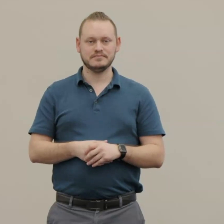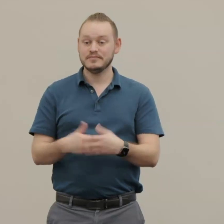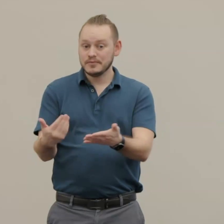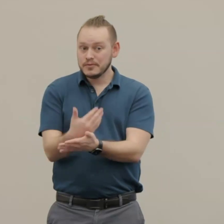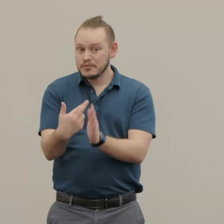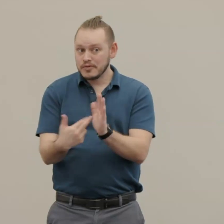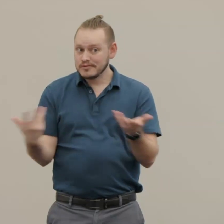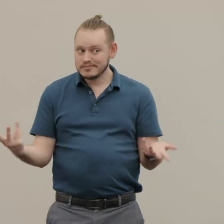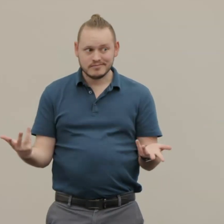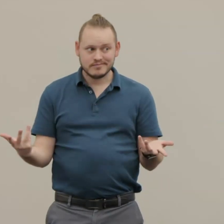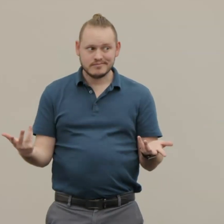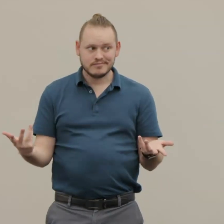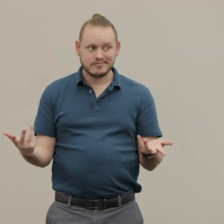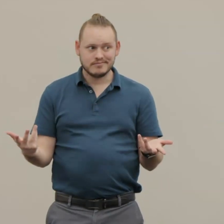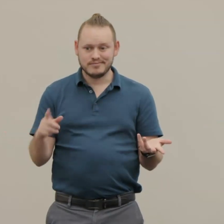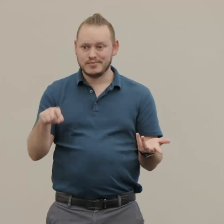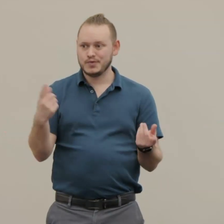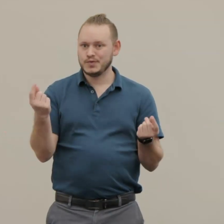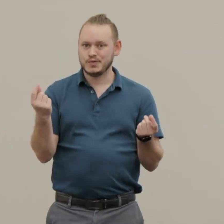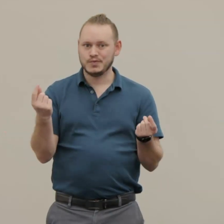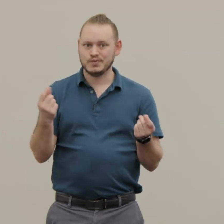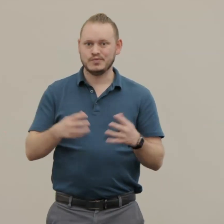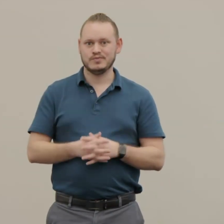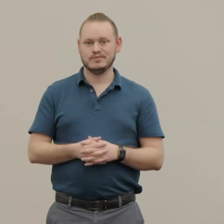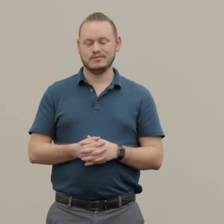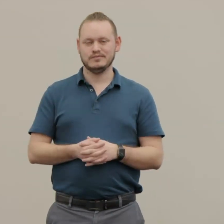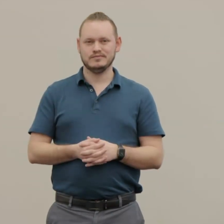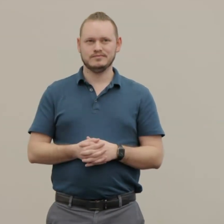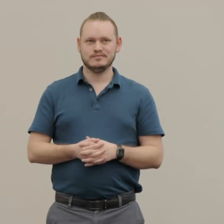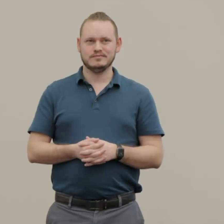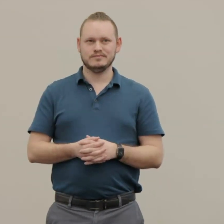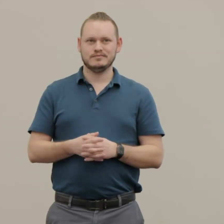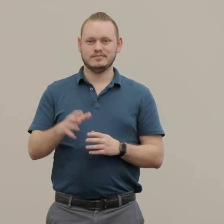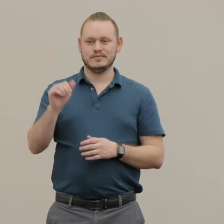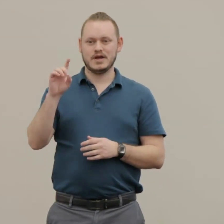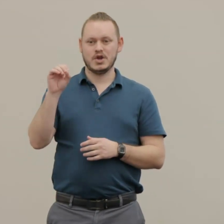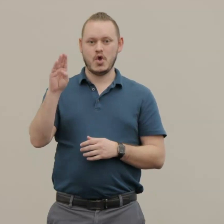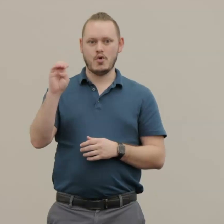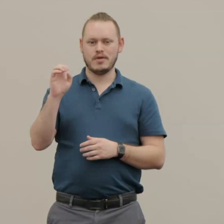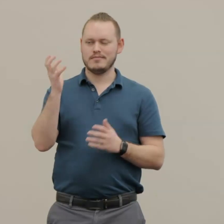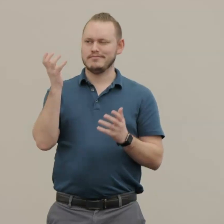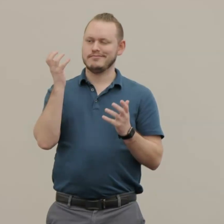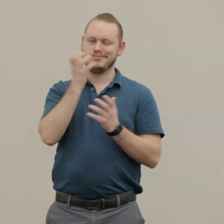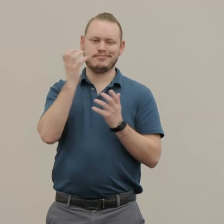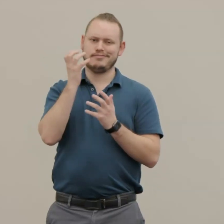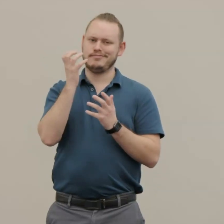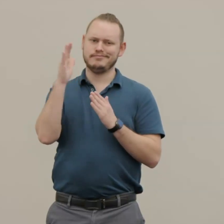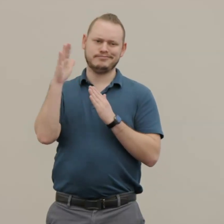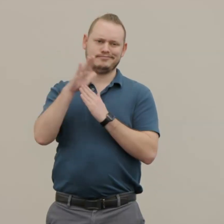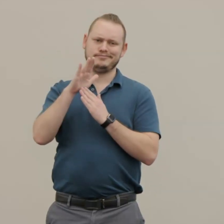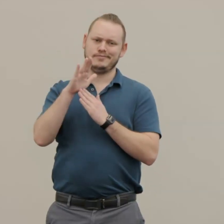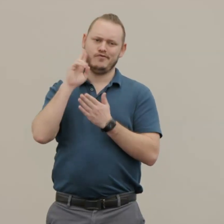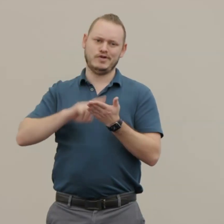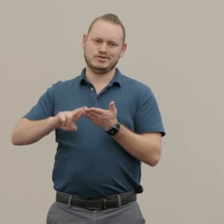What's the new rule? What are we supposed to do? Adobe did this fantastic research. I have